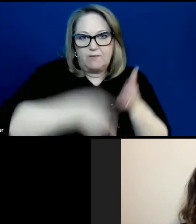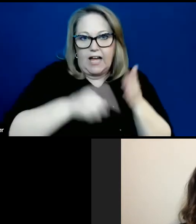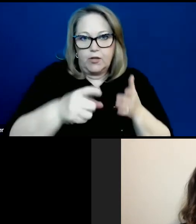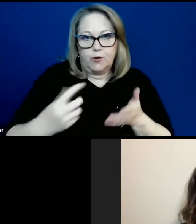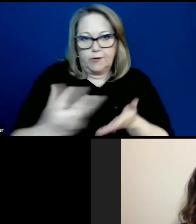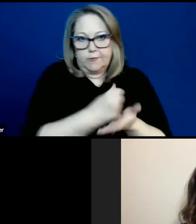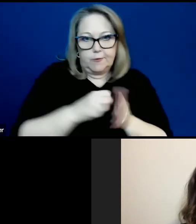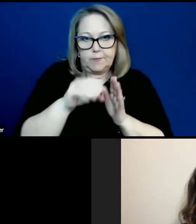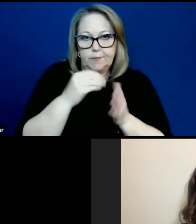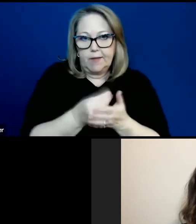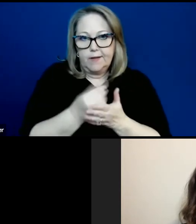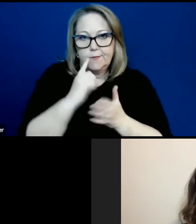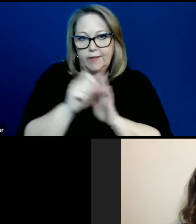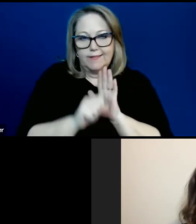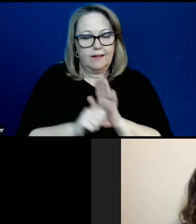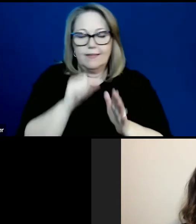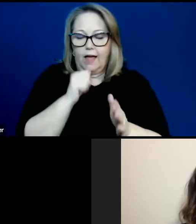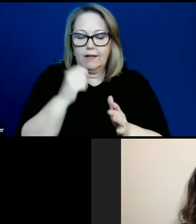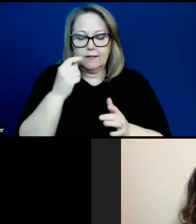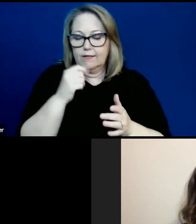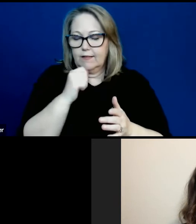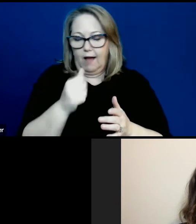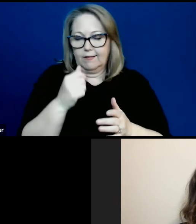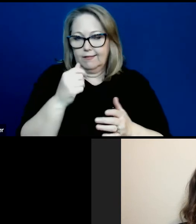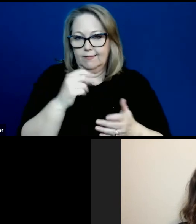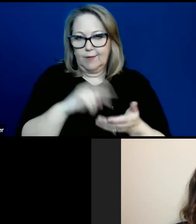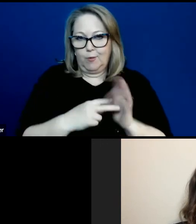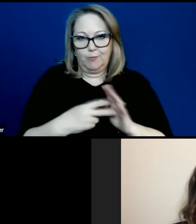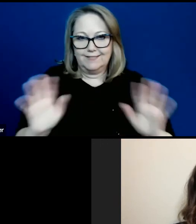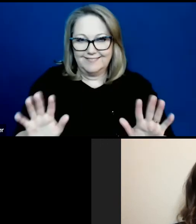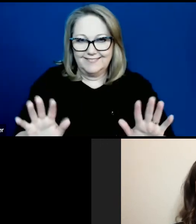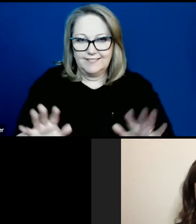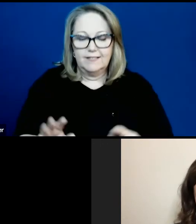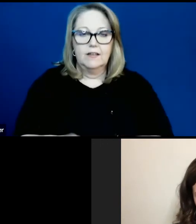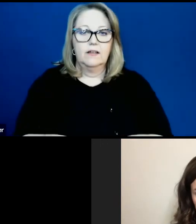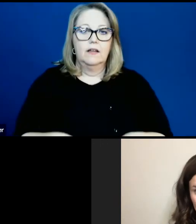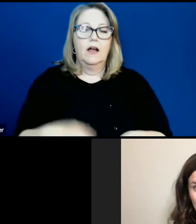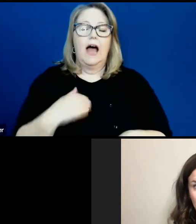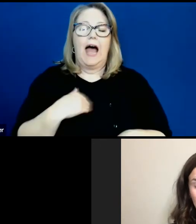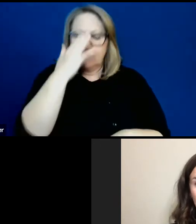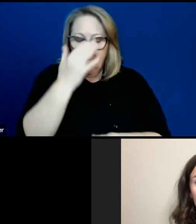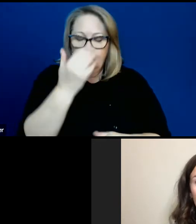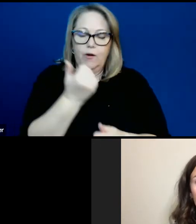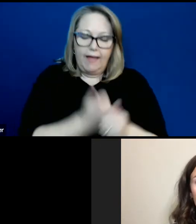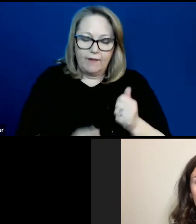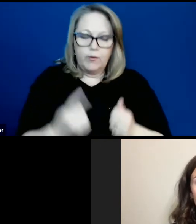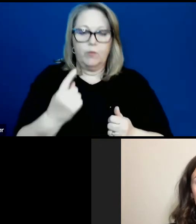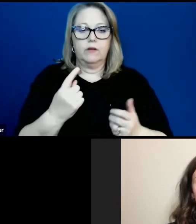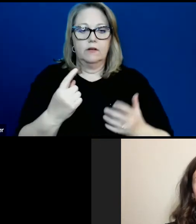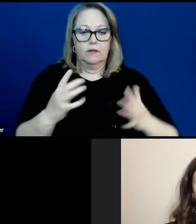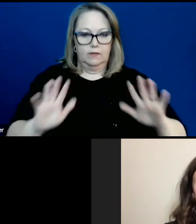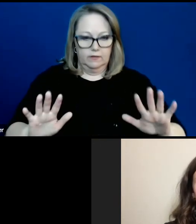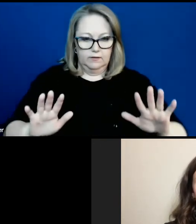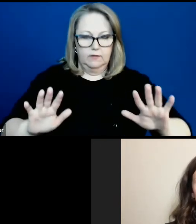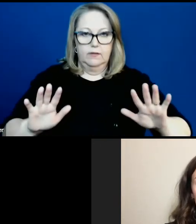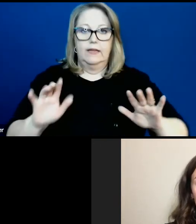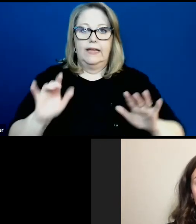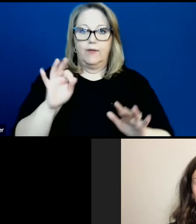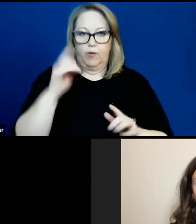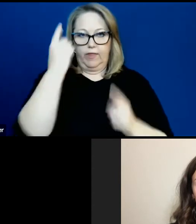night and try to make a few extra bucks. And I know everybody's struggling. When I say this, I know everybody's struggling. If you think about the potential